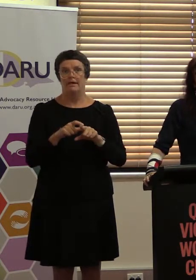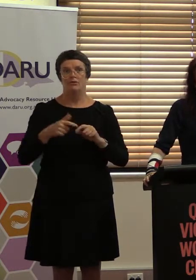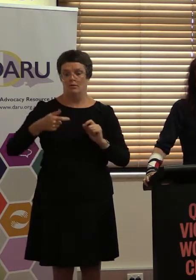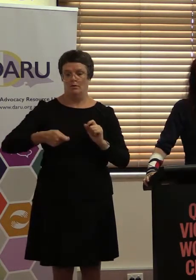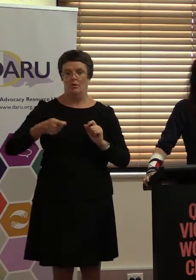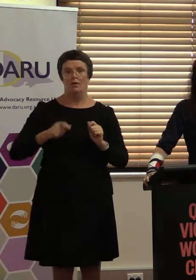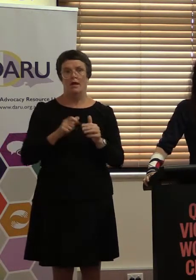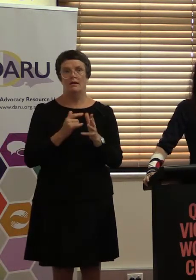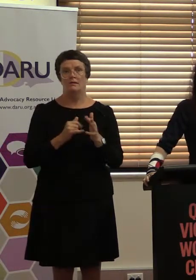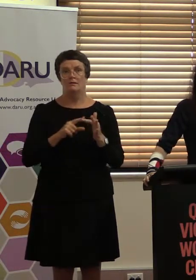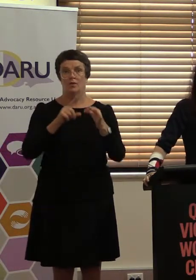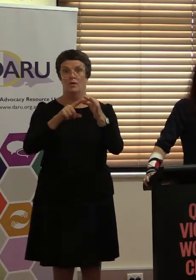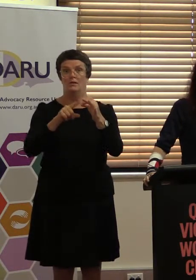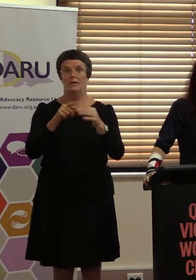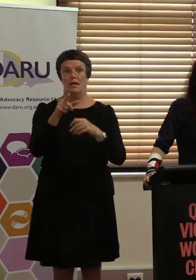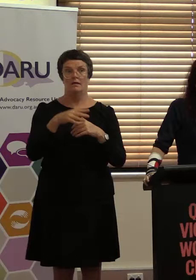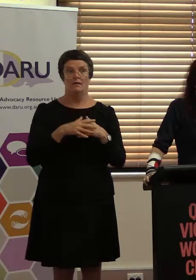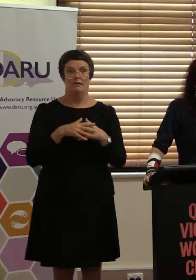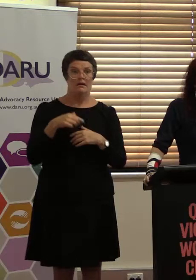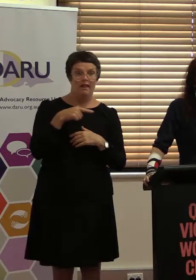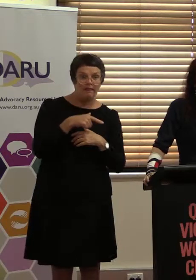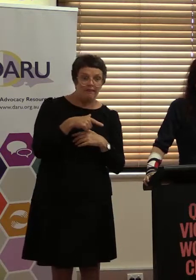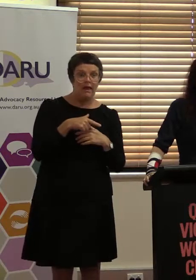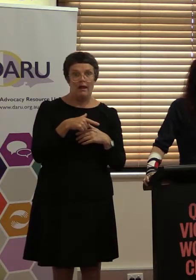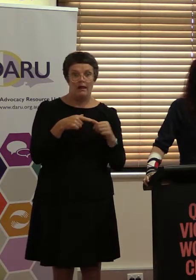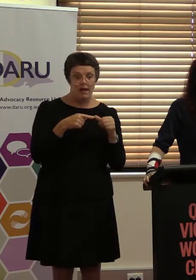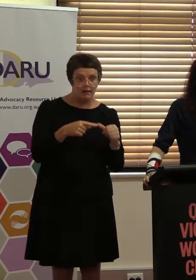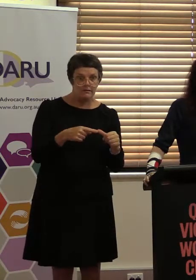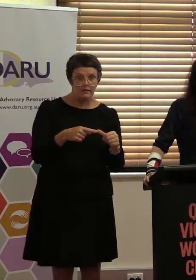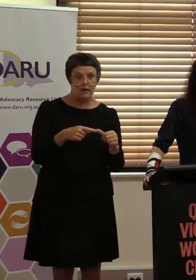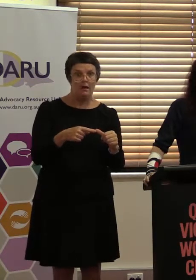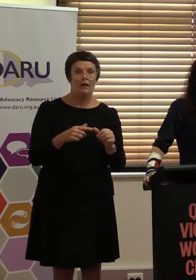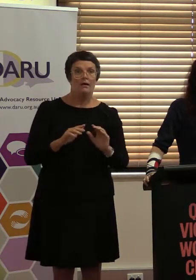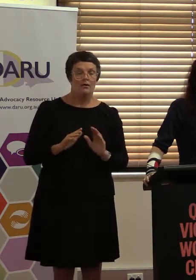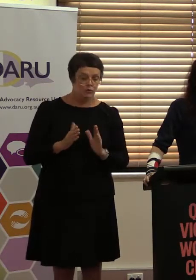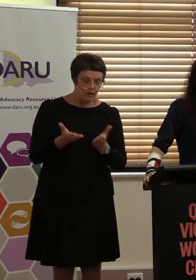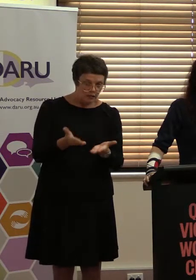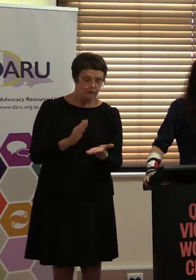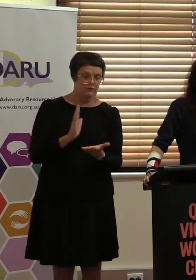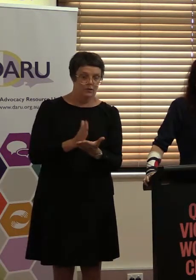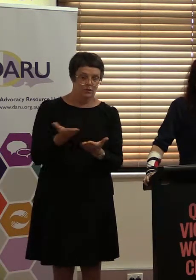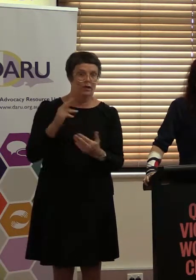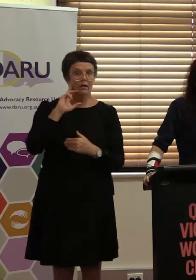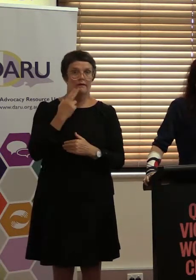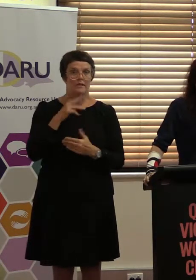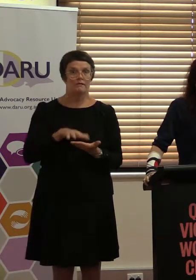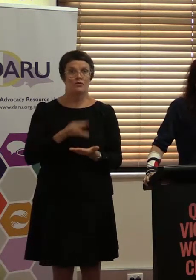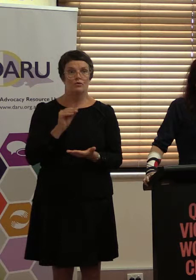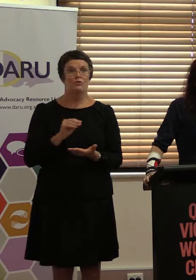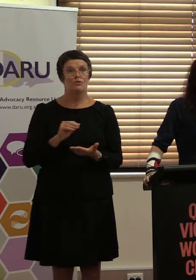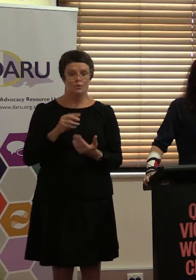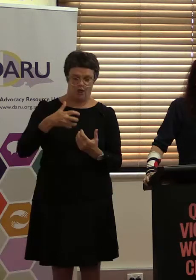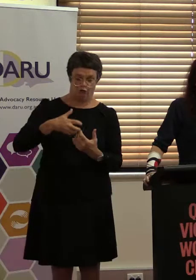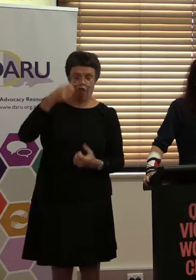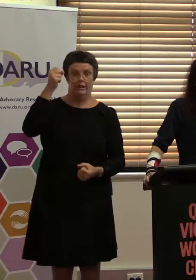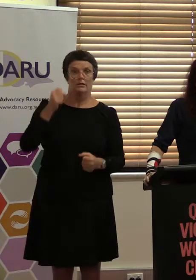their solution to that problem was not to give the right of deaf kids accredited Auslan interpreters, but to make up